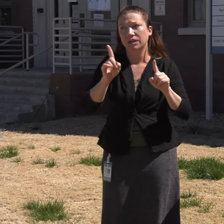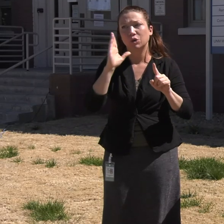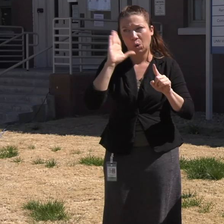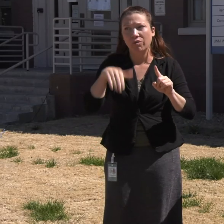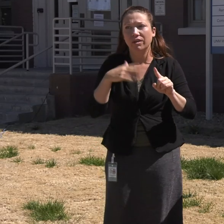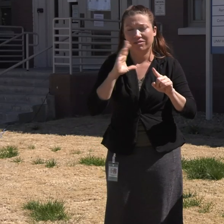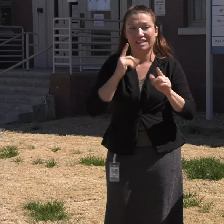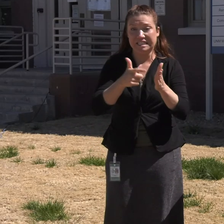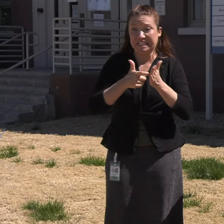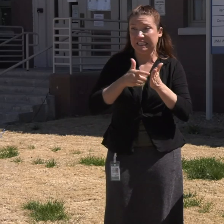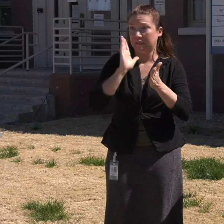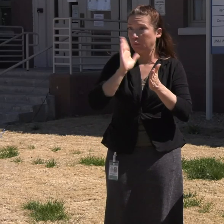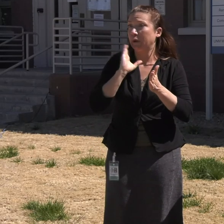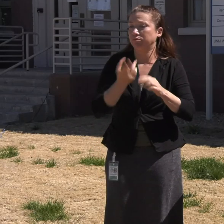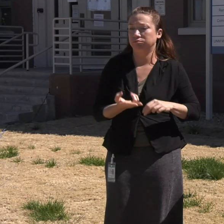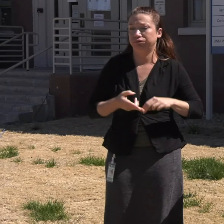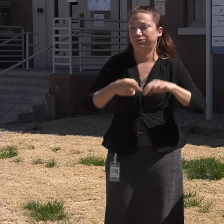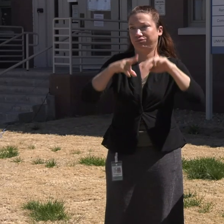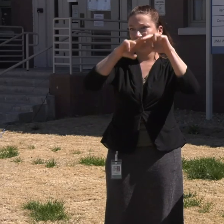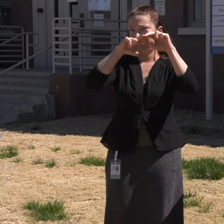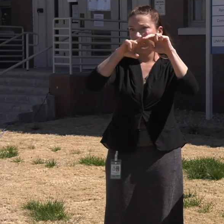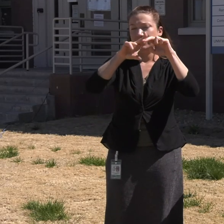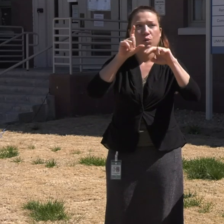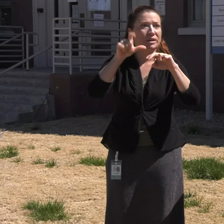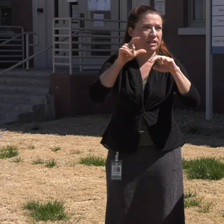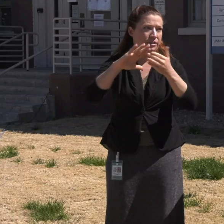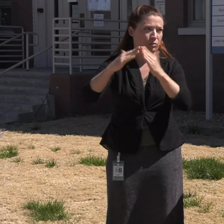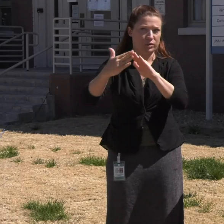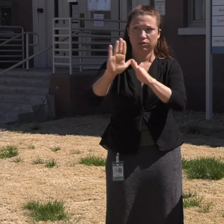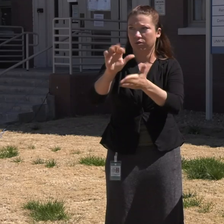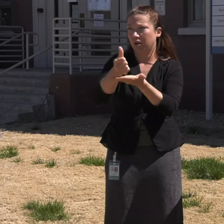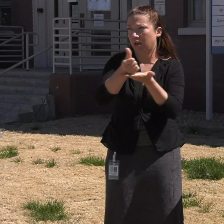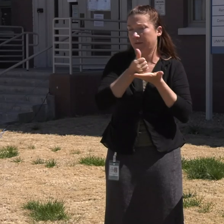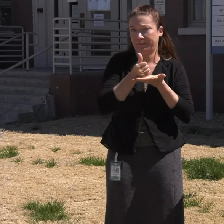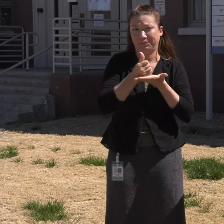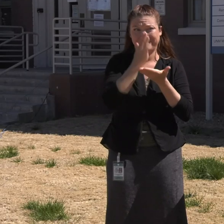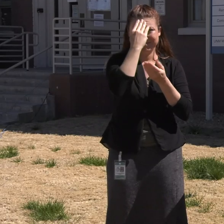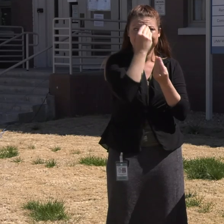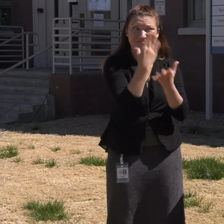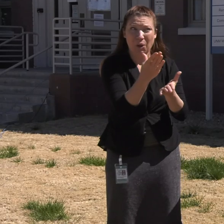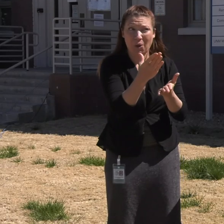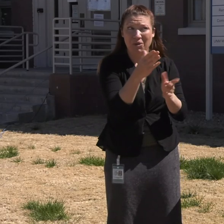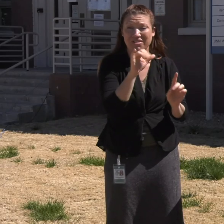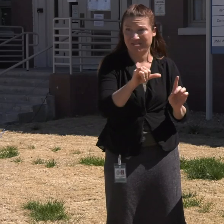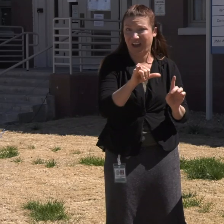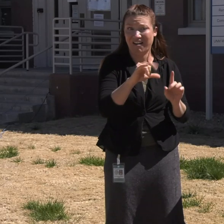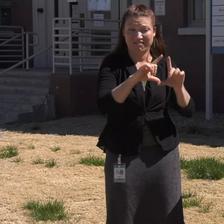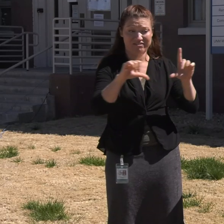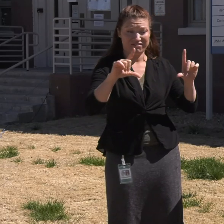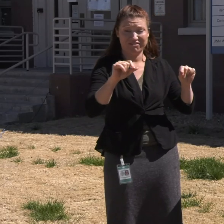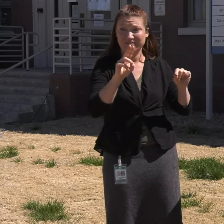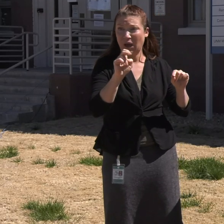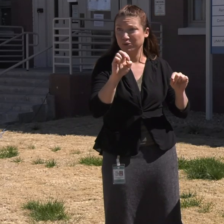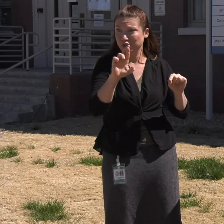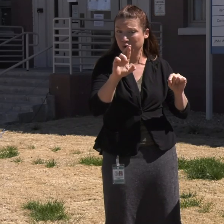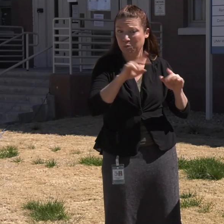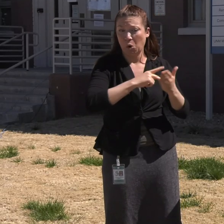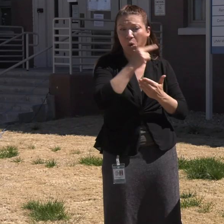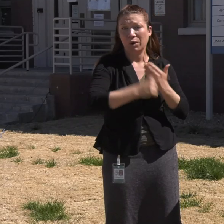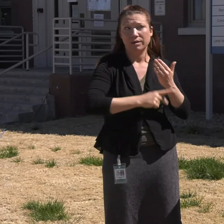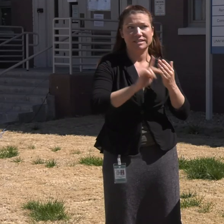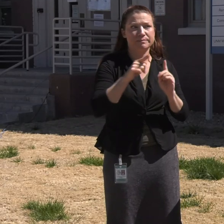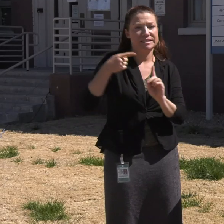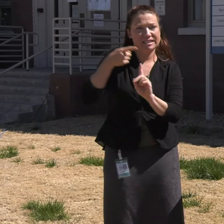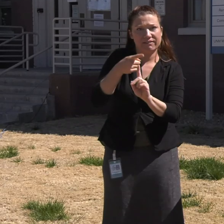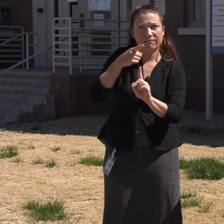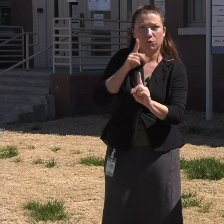the community. I want to stress that the motel vouchers will be for people experiencing homelessness, and we will be working with